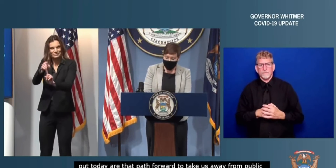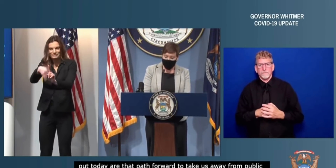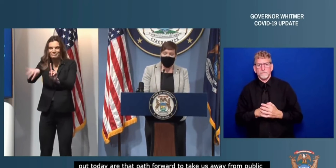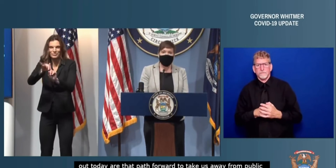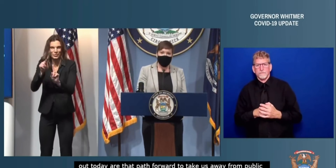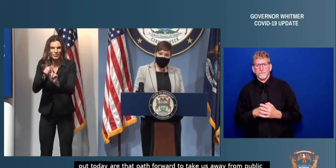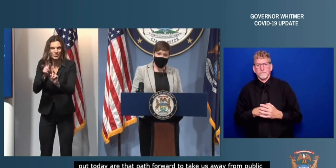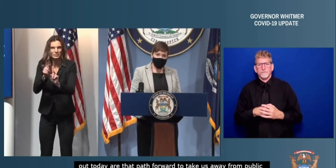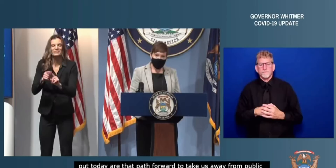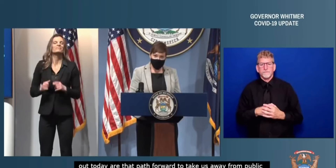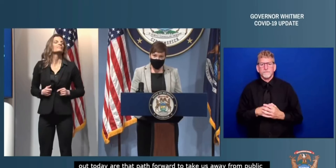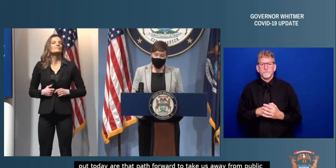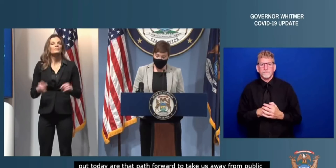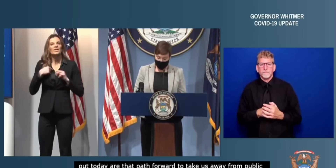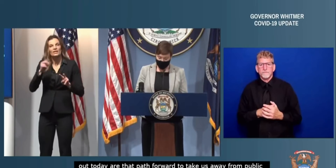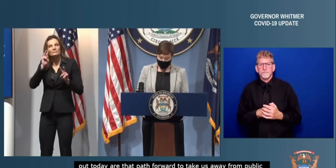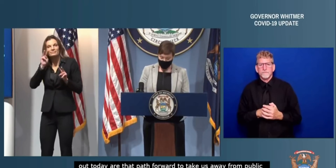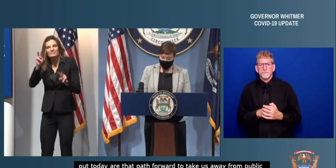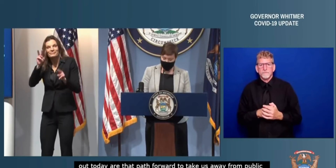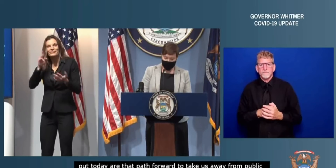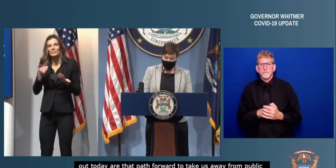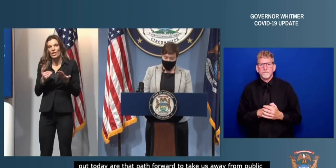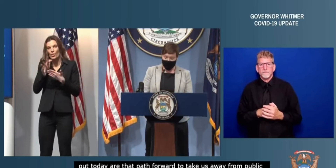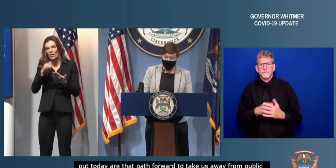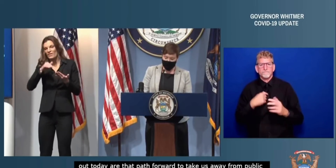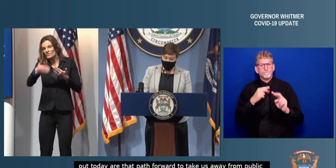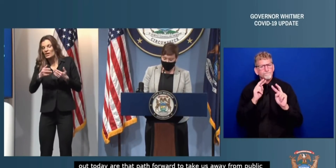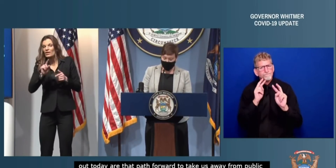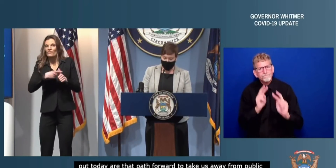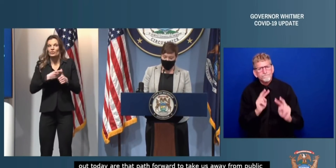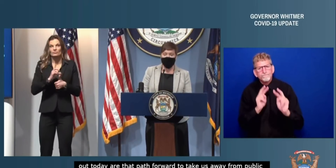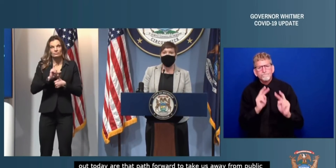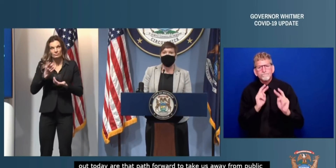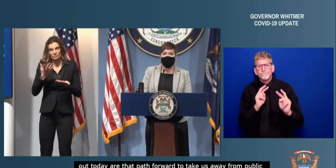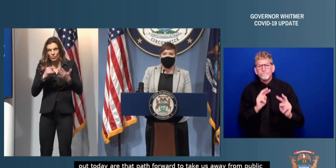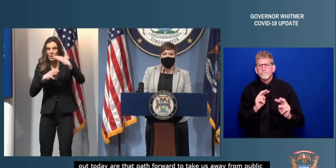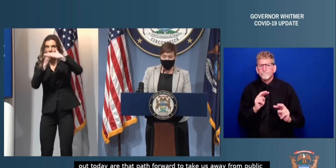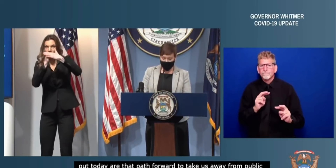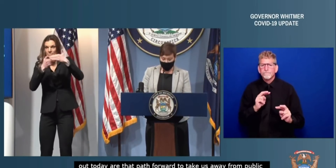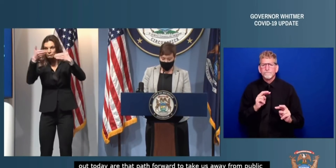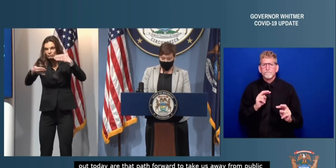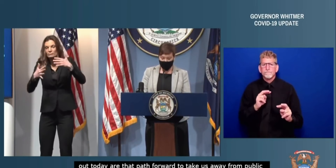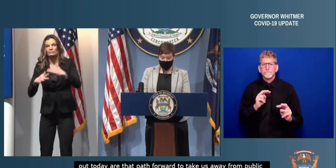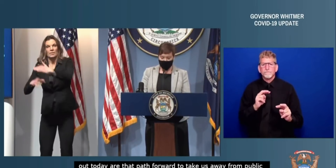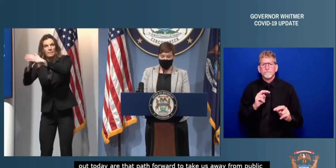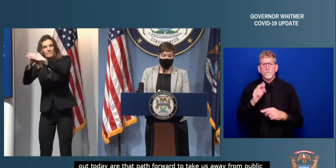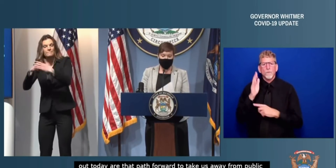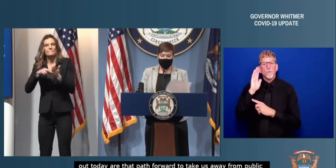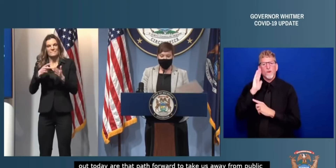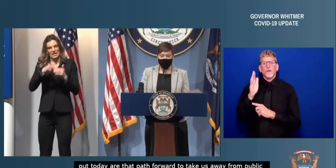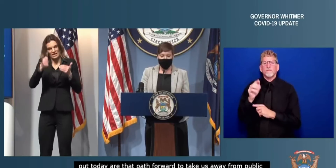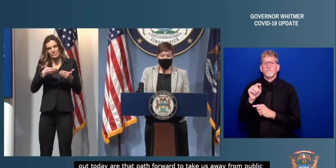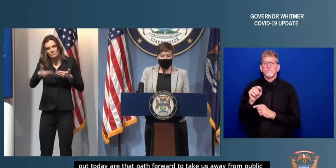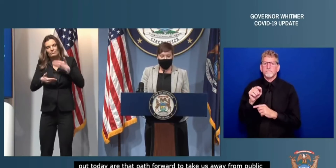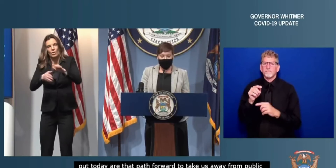we continue, I look forward to reaching these milestones that will eventually allow us to safely re-engage in additional areas